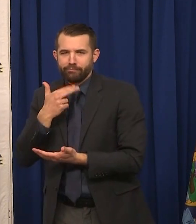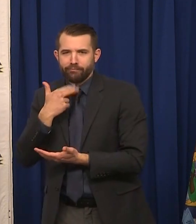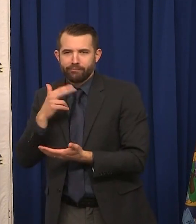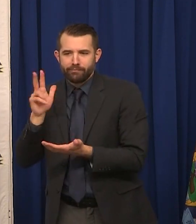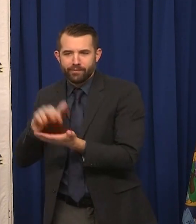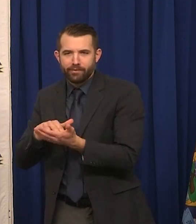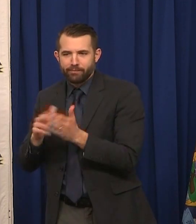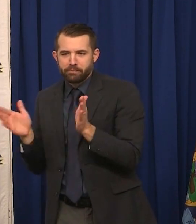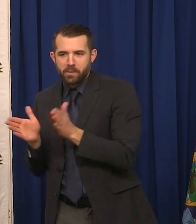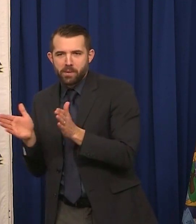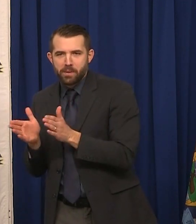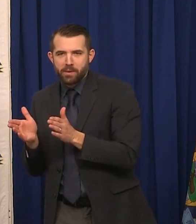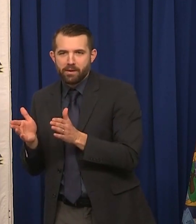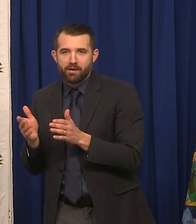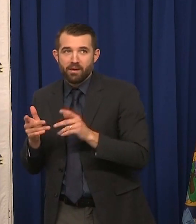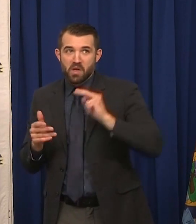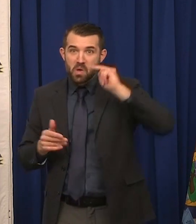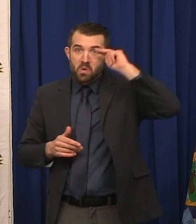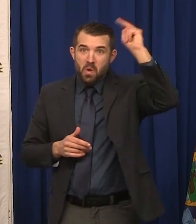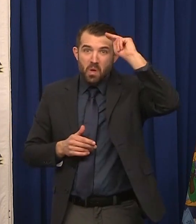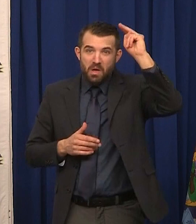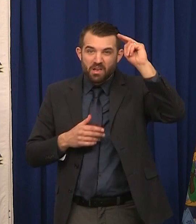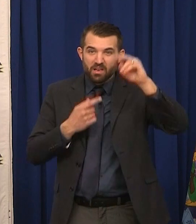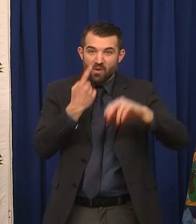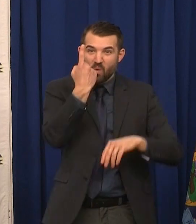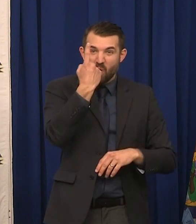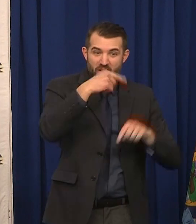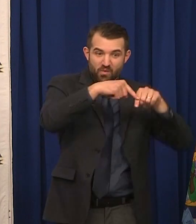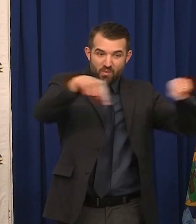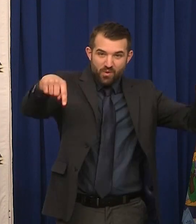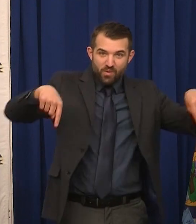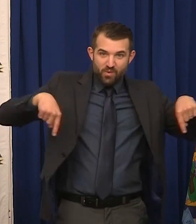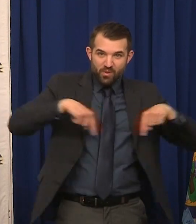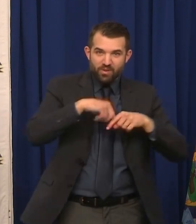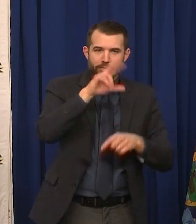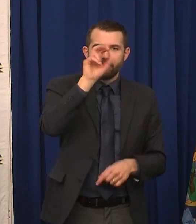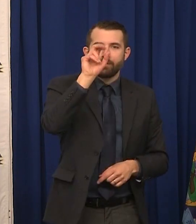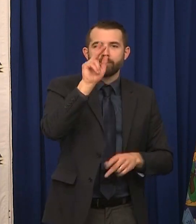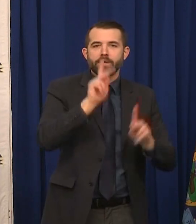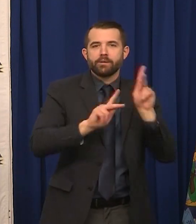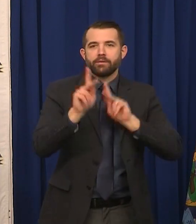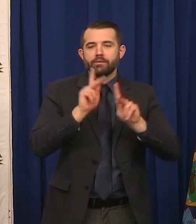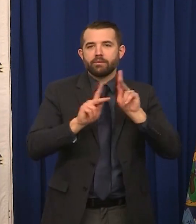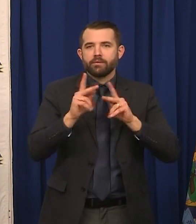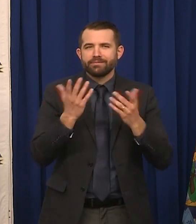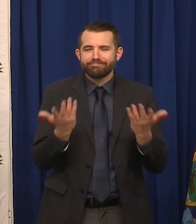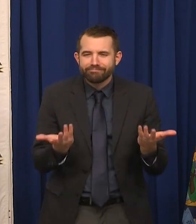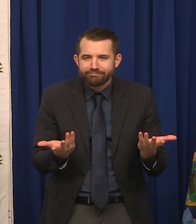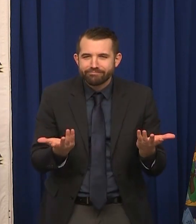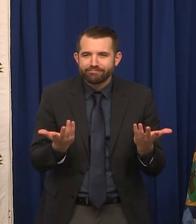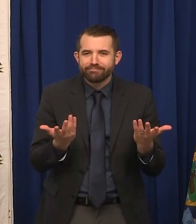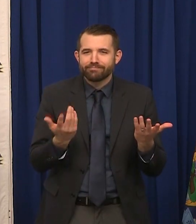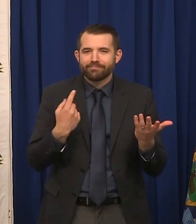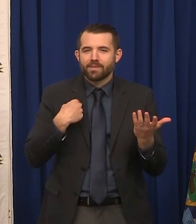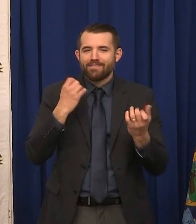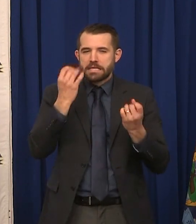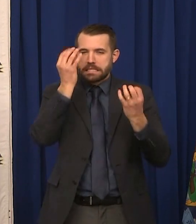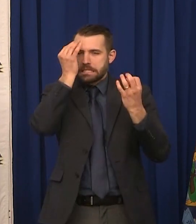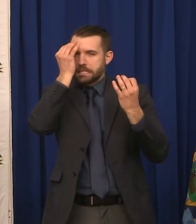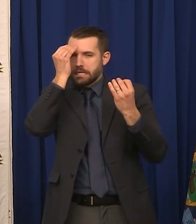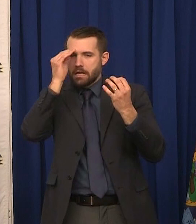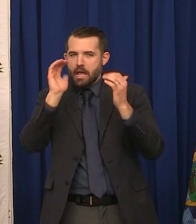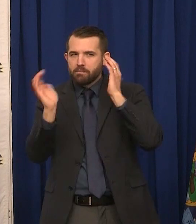be 30 people in an entire square mile. So we have to keep those epidemiological considerations in